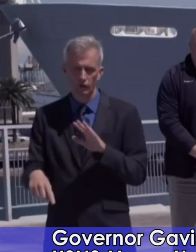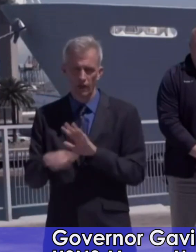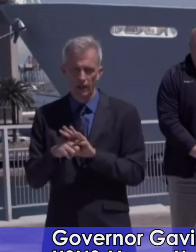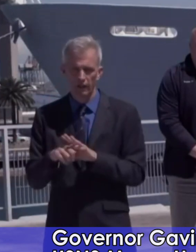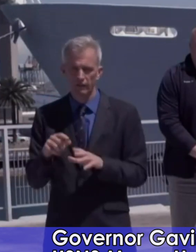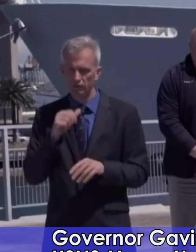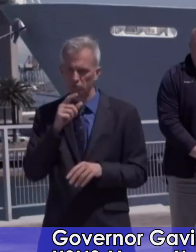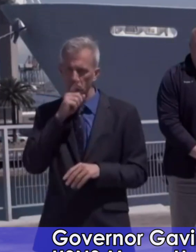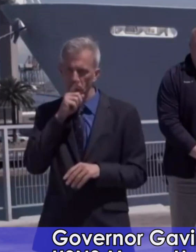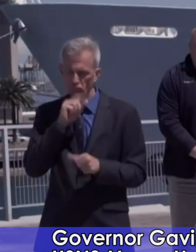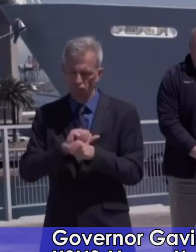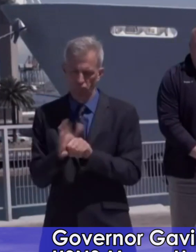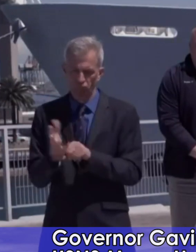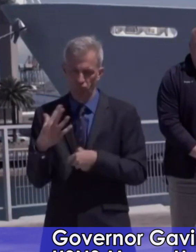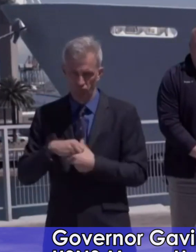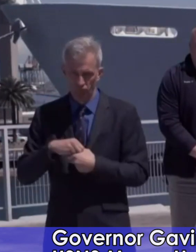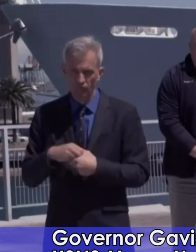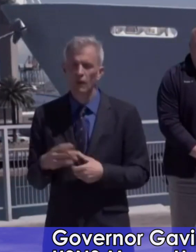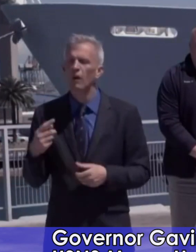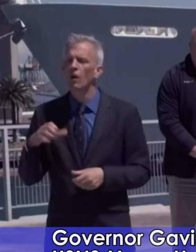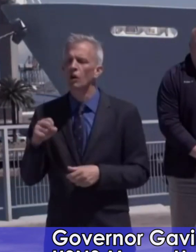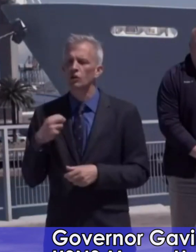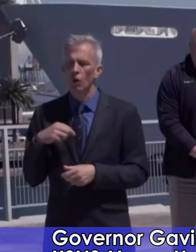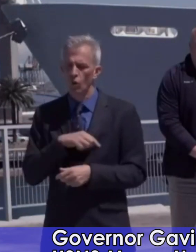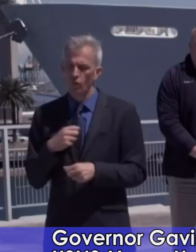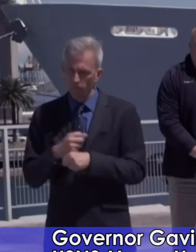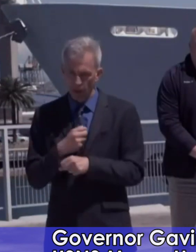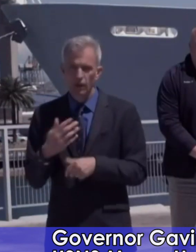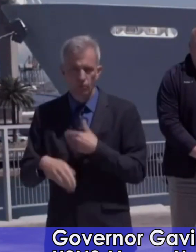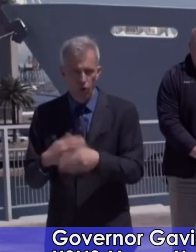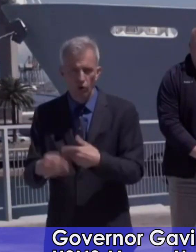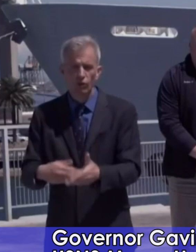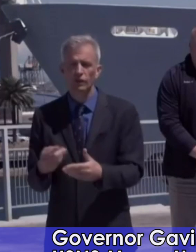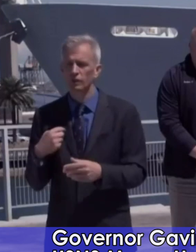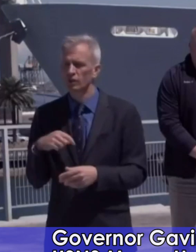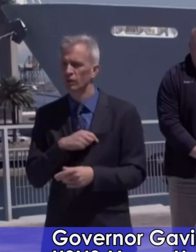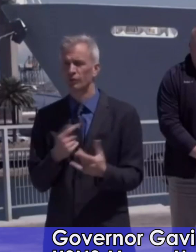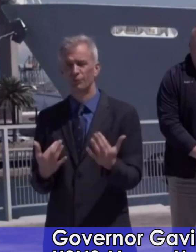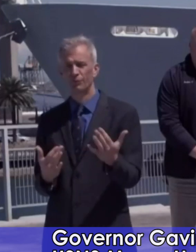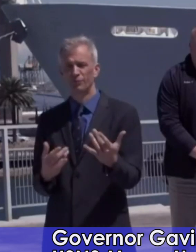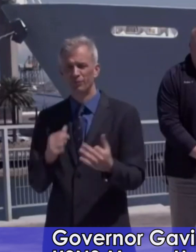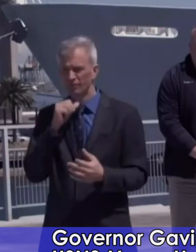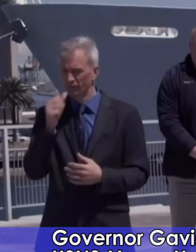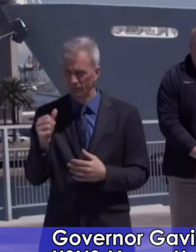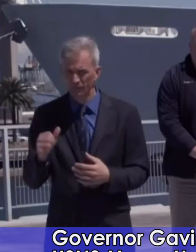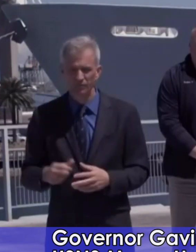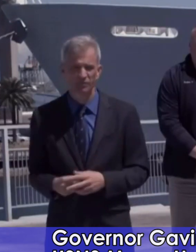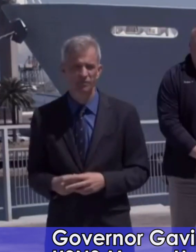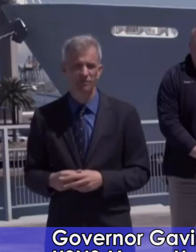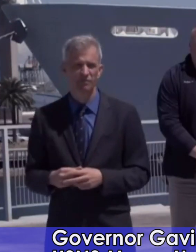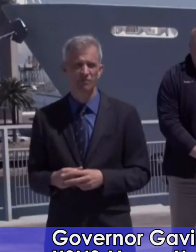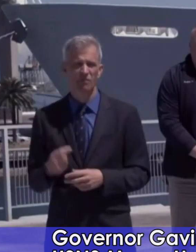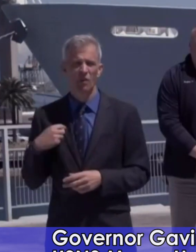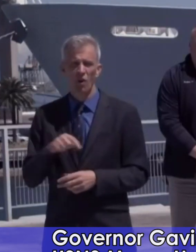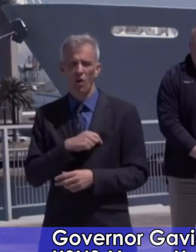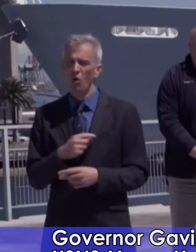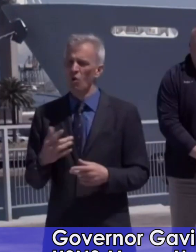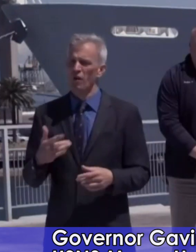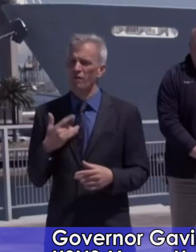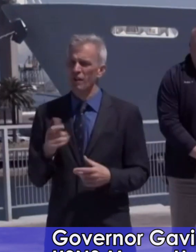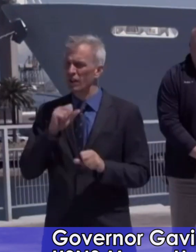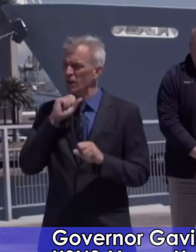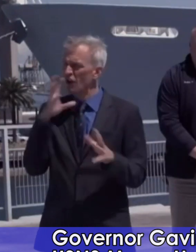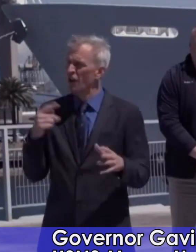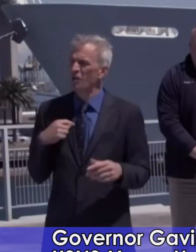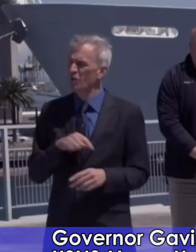are making progress on every front. We're not waiting around. We don't believe our fate is predetermined.